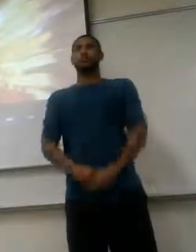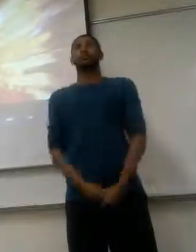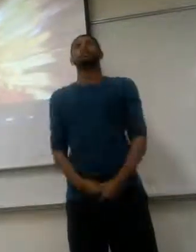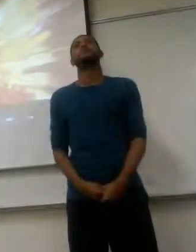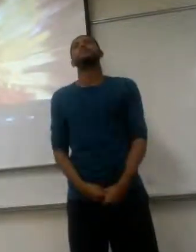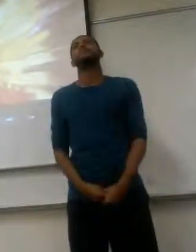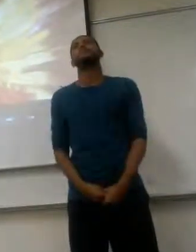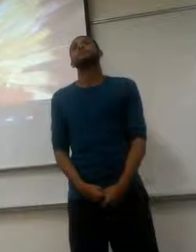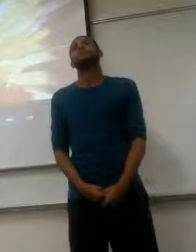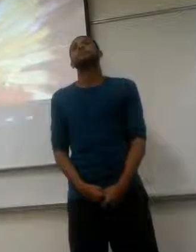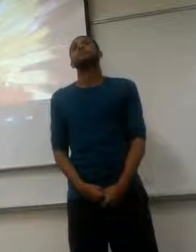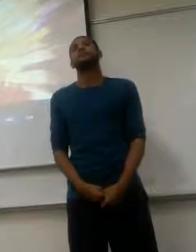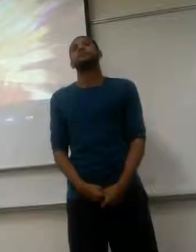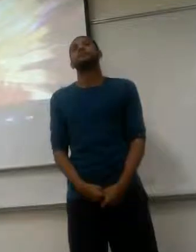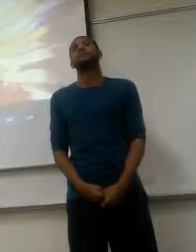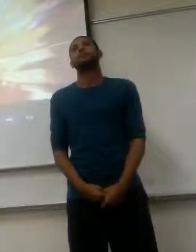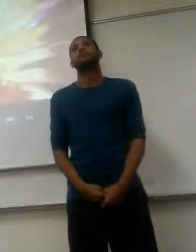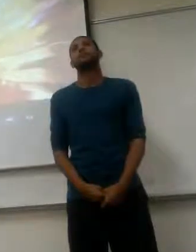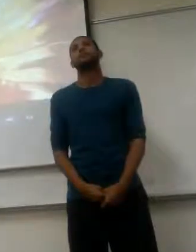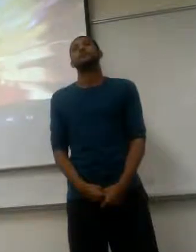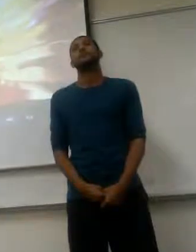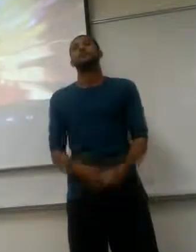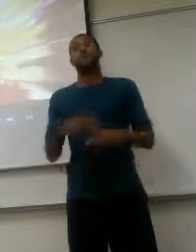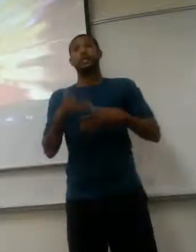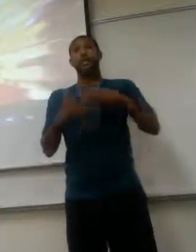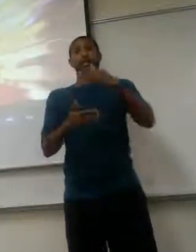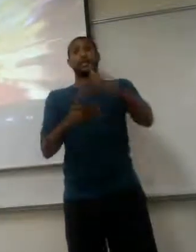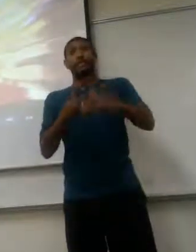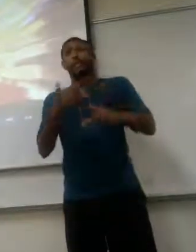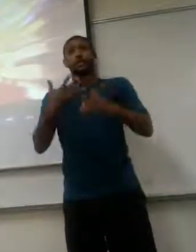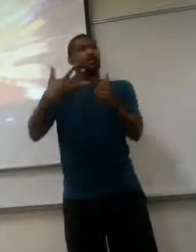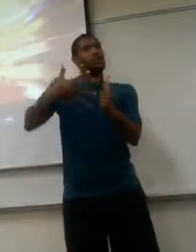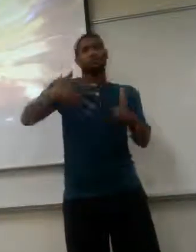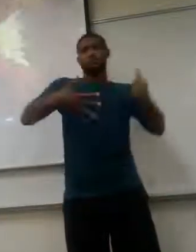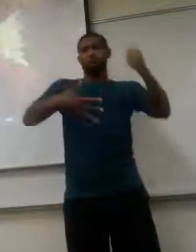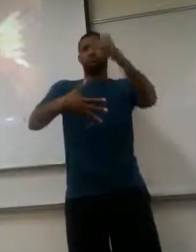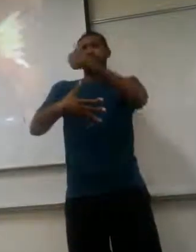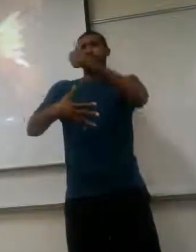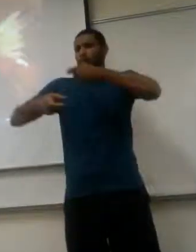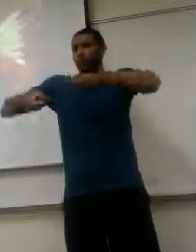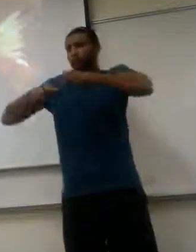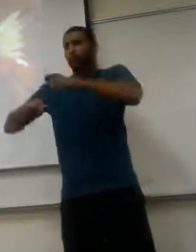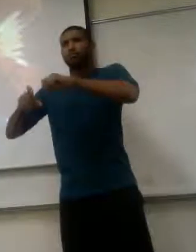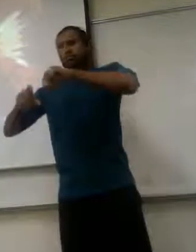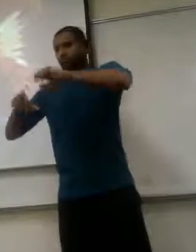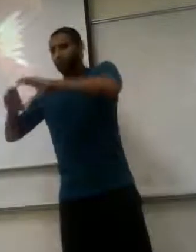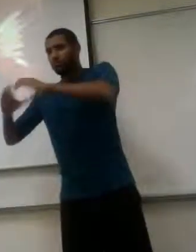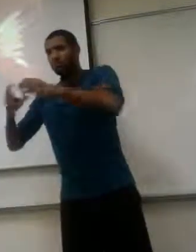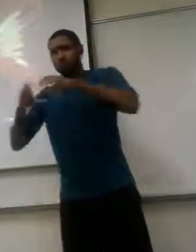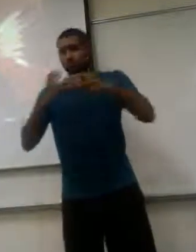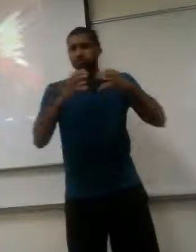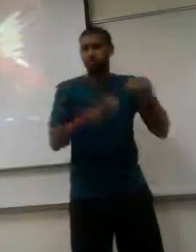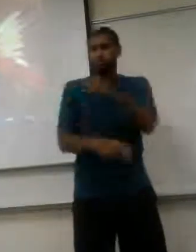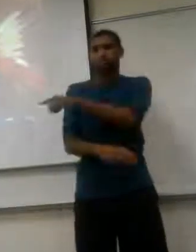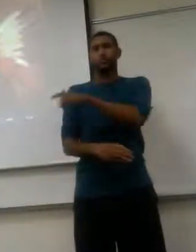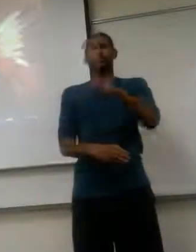In time, I became chief of all the Sioux tribes. I was not only a chief, but a spiritual